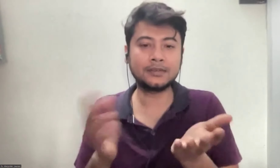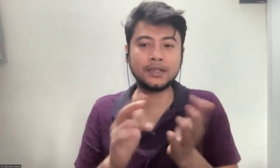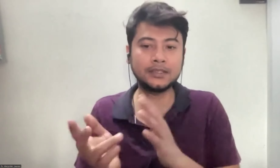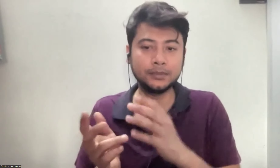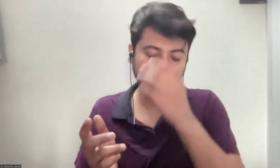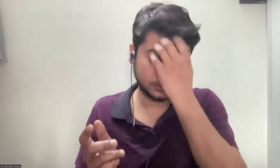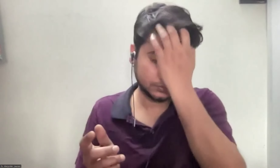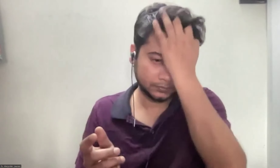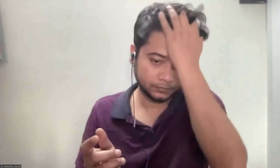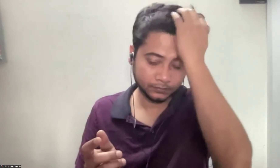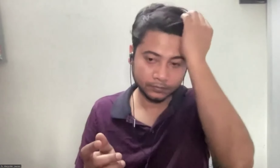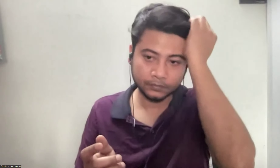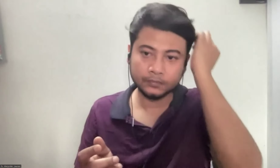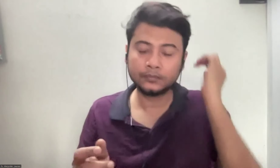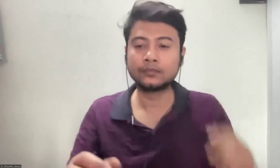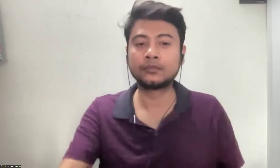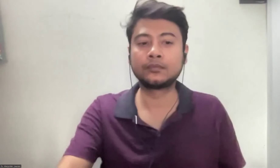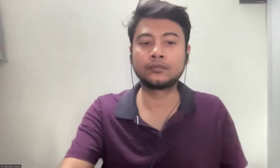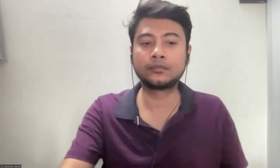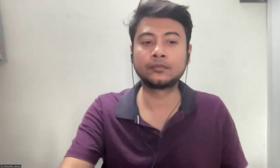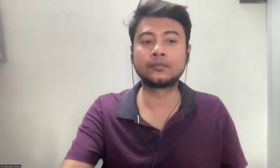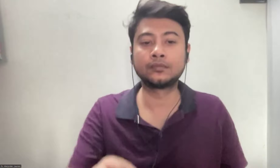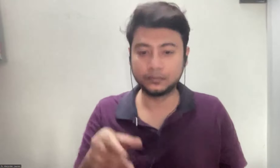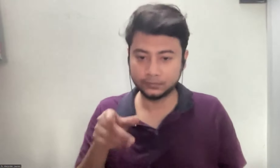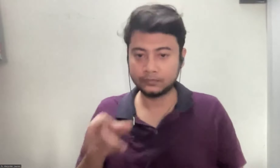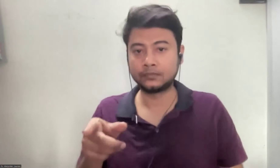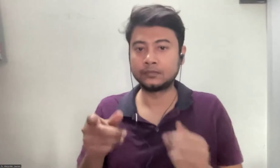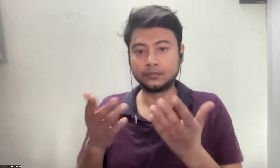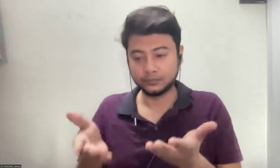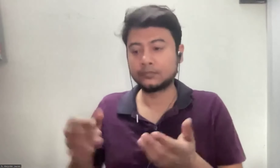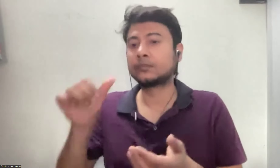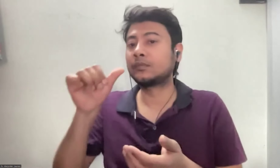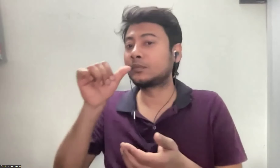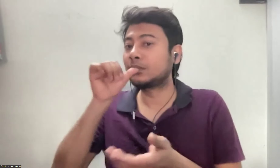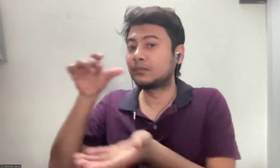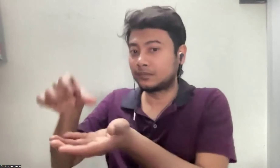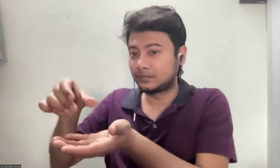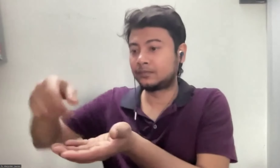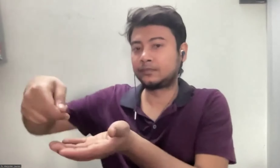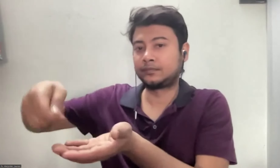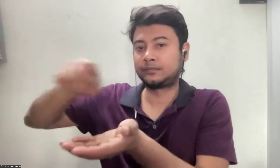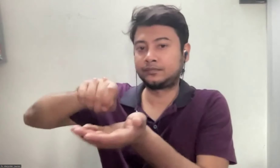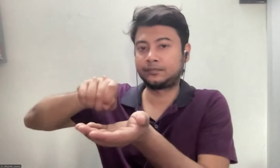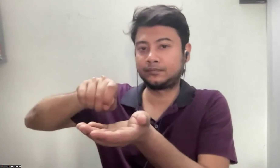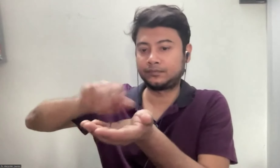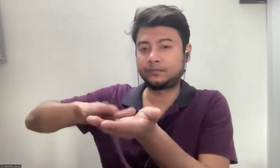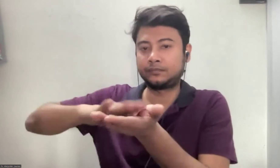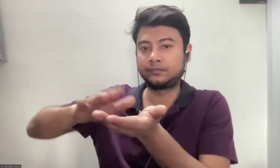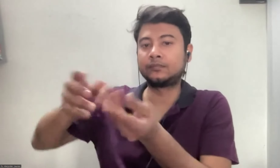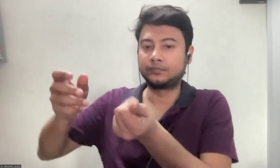Which hands, Mataji? Both? Yeah, both. Just take drop few and just clean your hands.